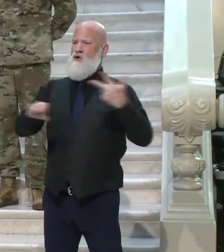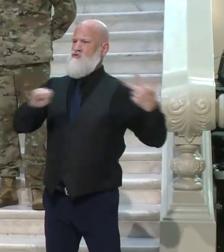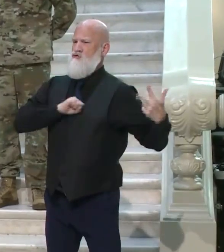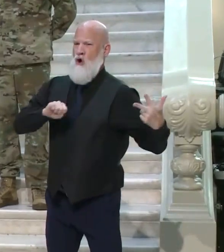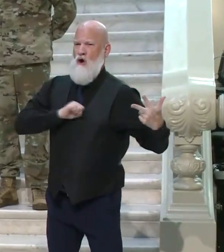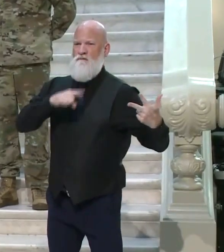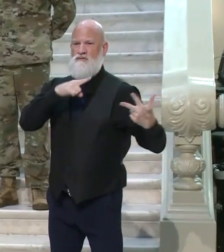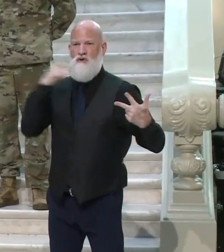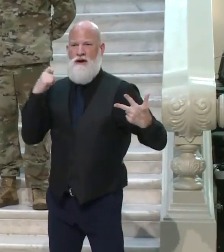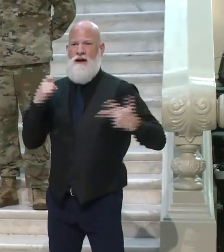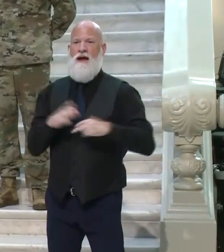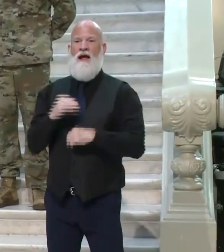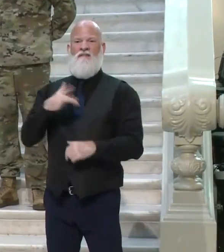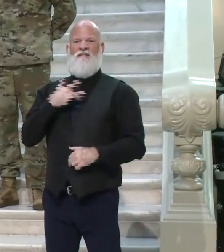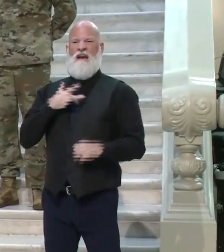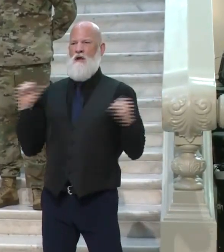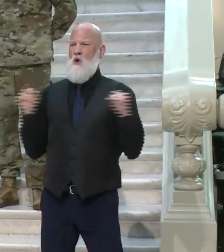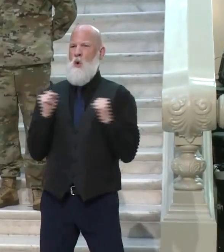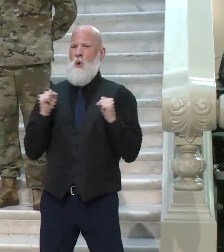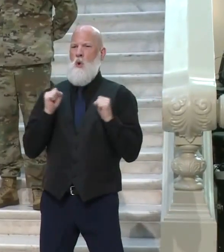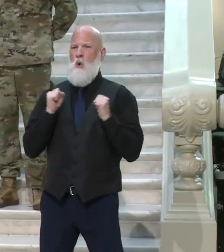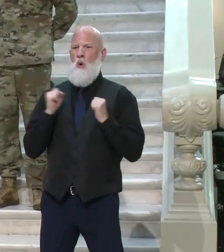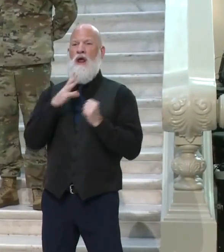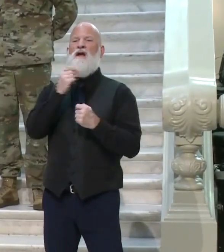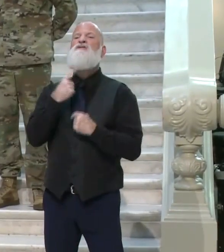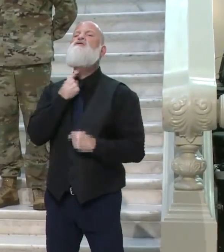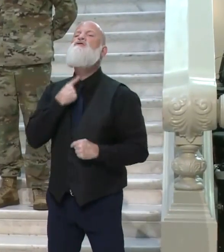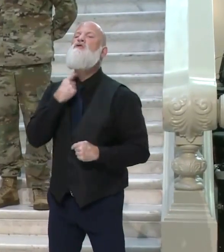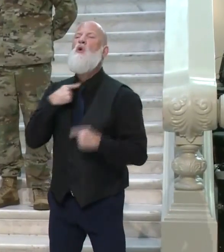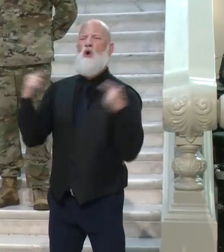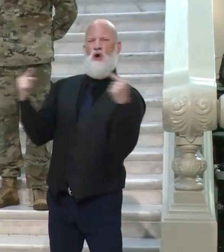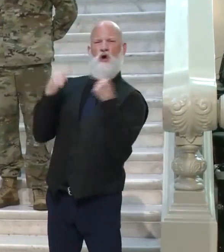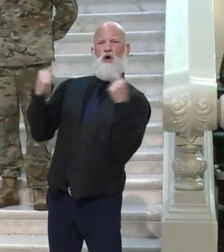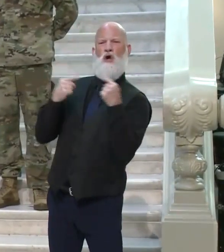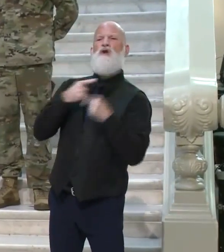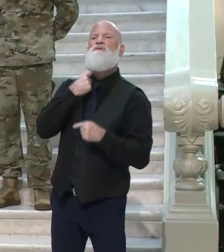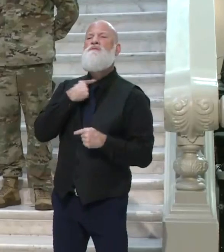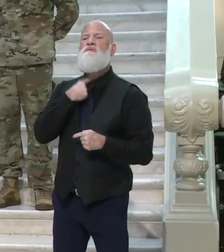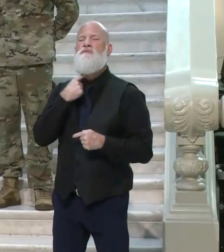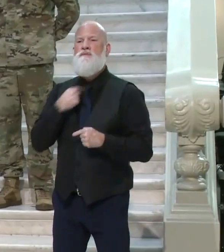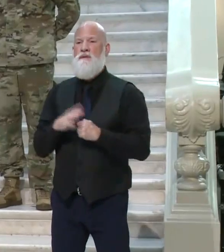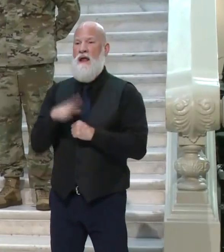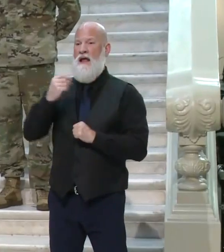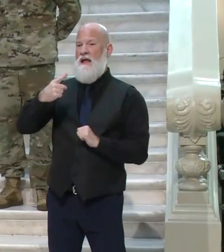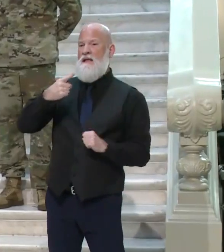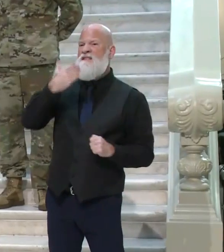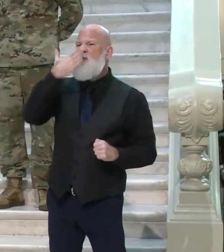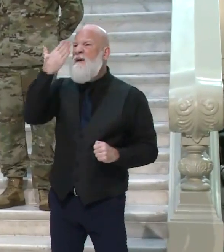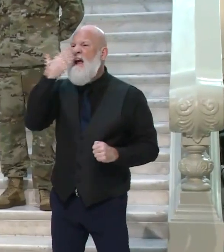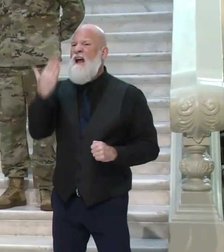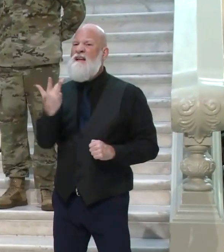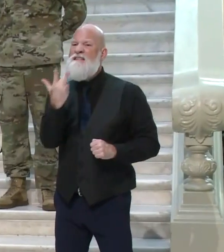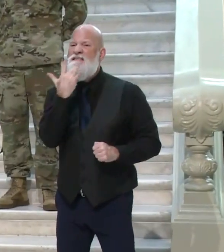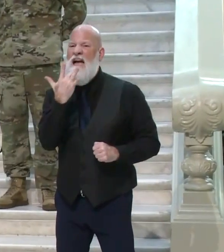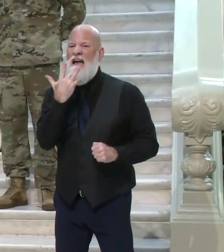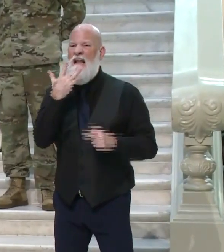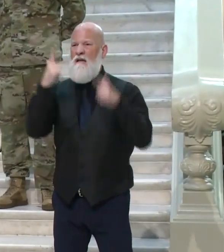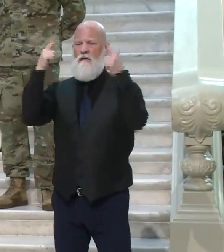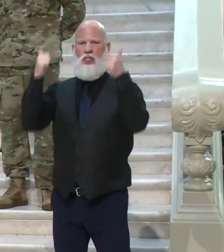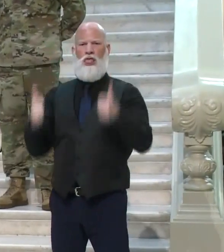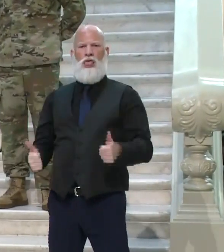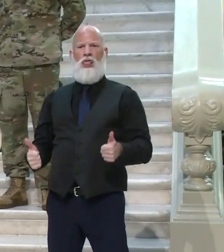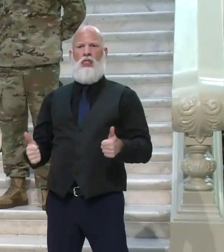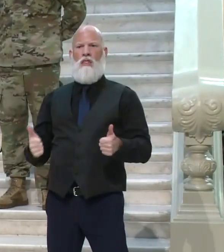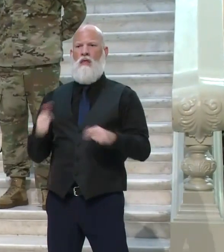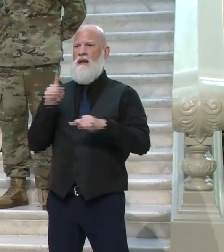headache, sore throat, and lastly, loss of taste or smell. To get a free screening by Augusta